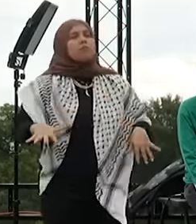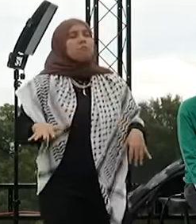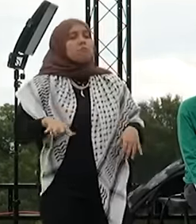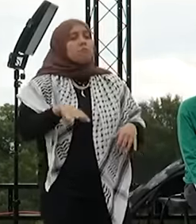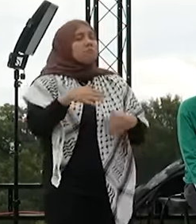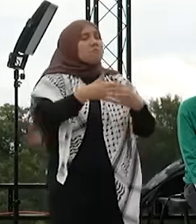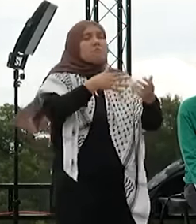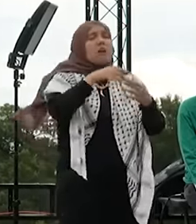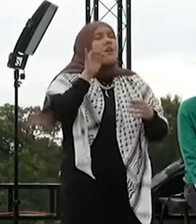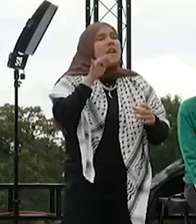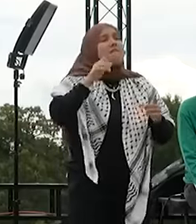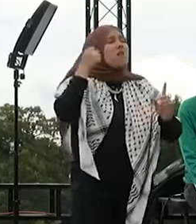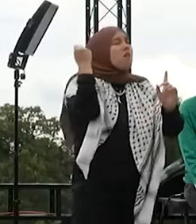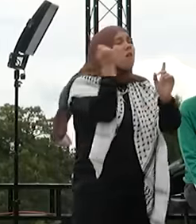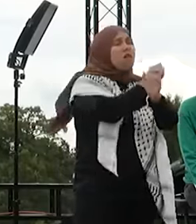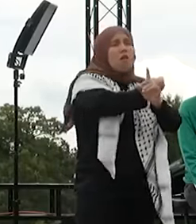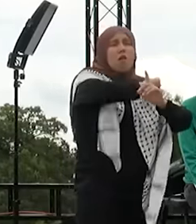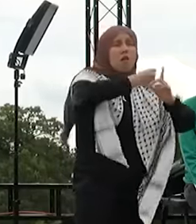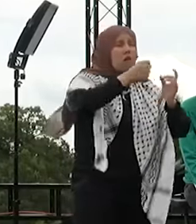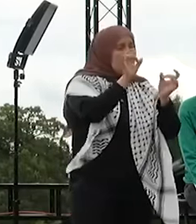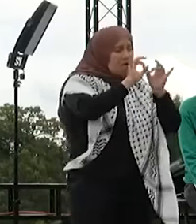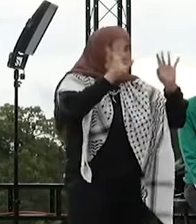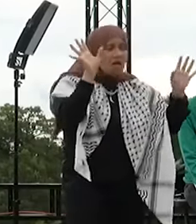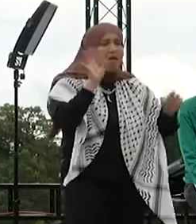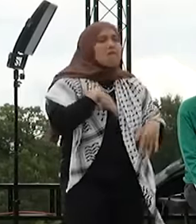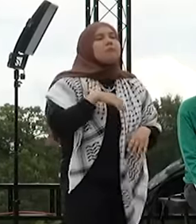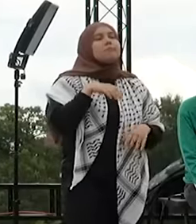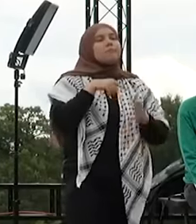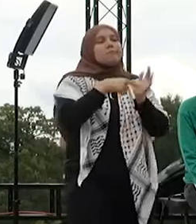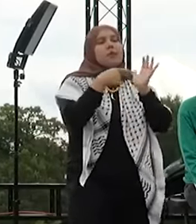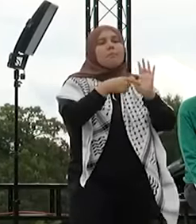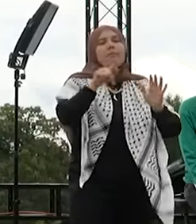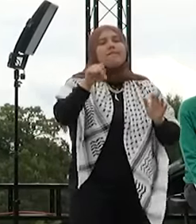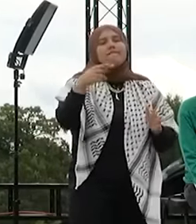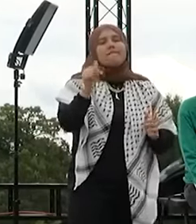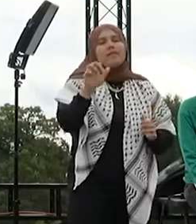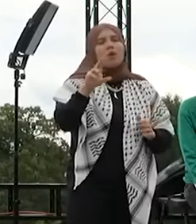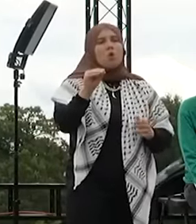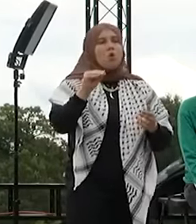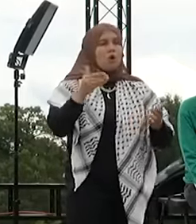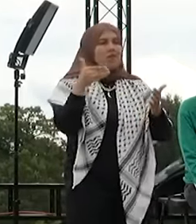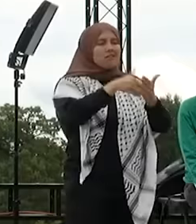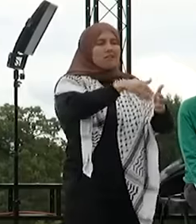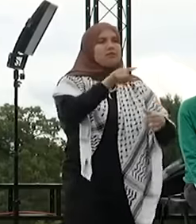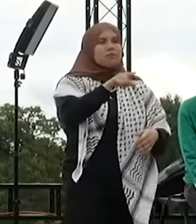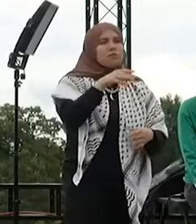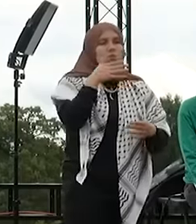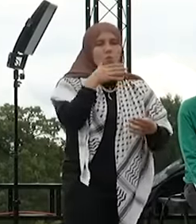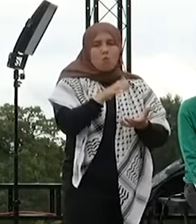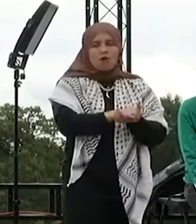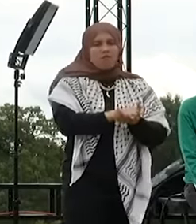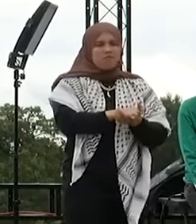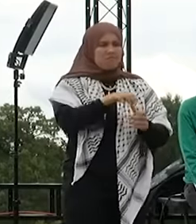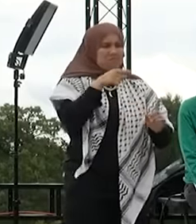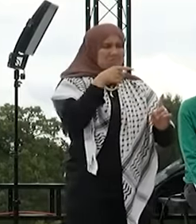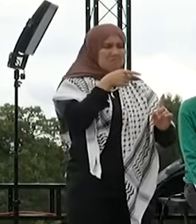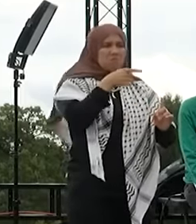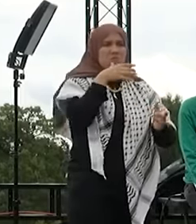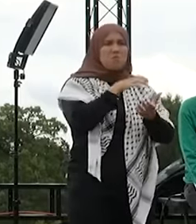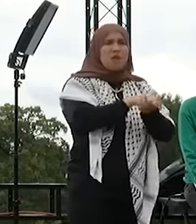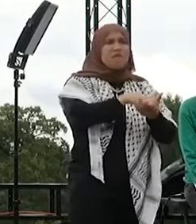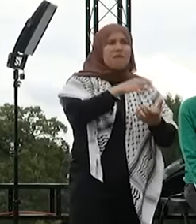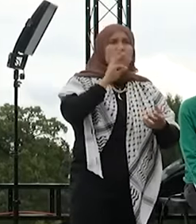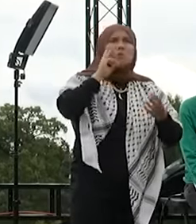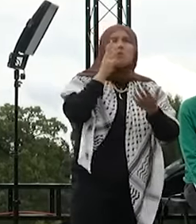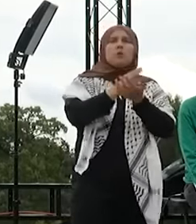carried out like that of the Pharaoh against his wife, they witness the paradise and the comfort and the compassion and the